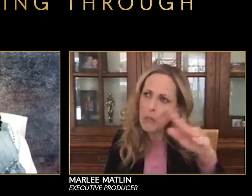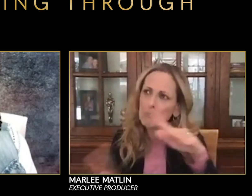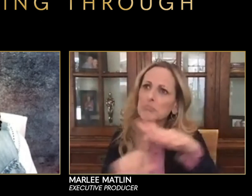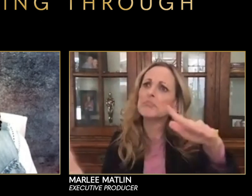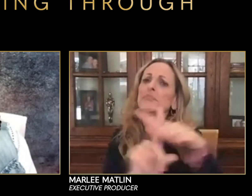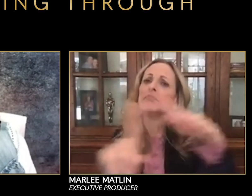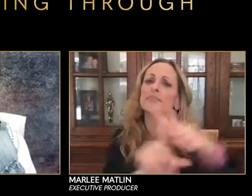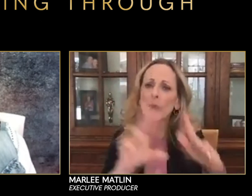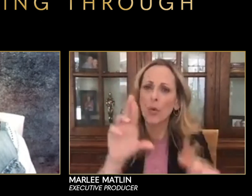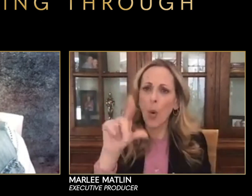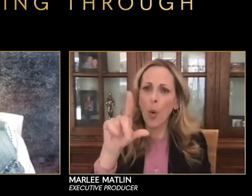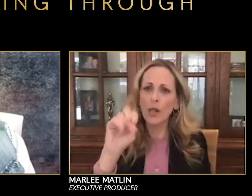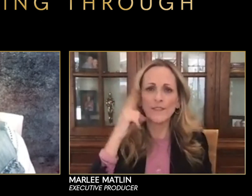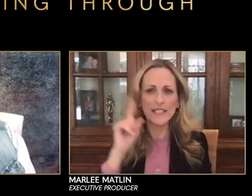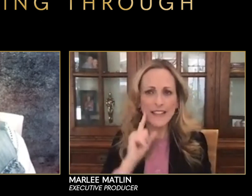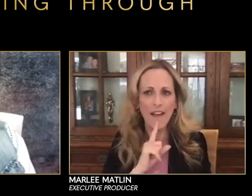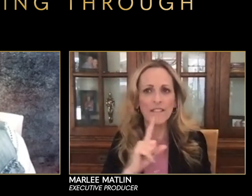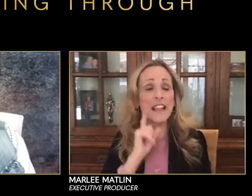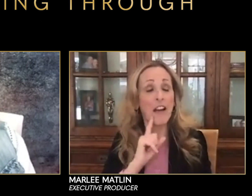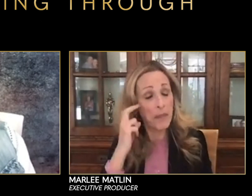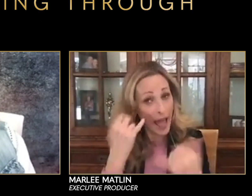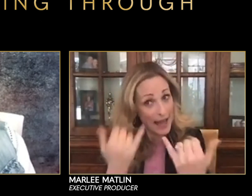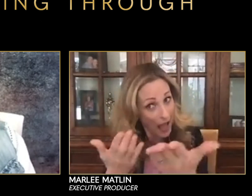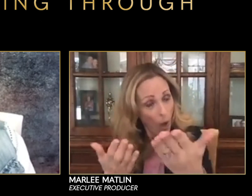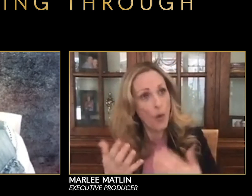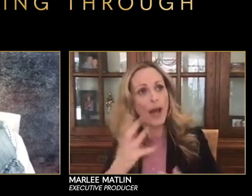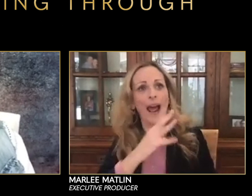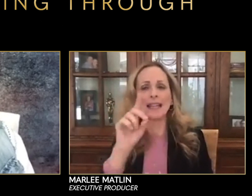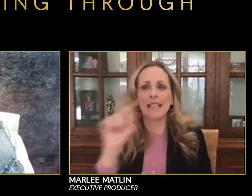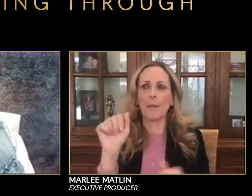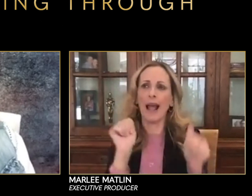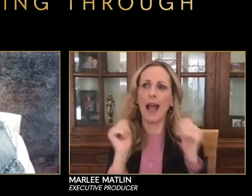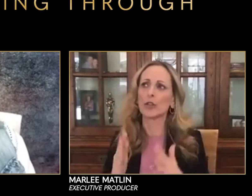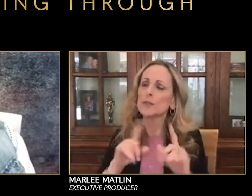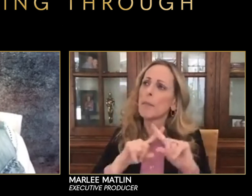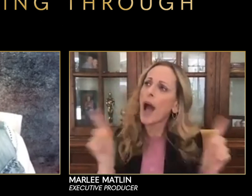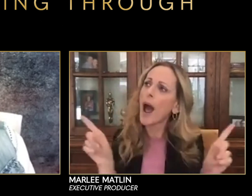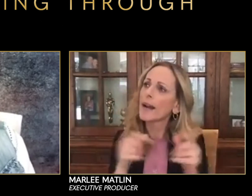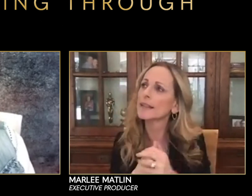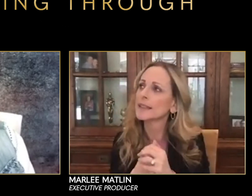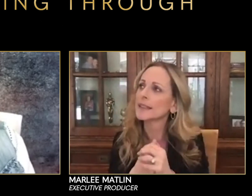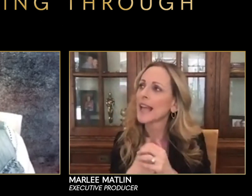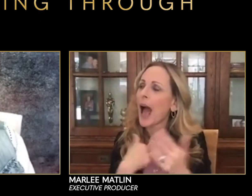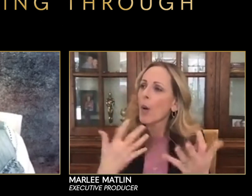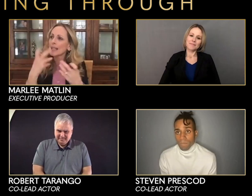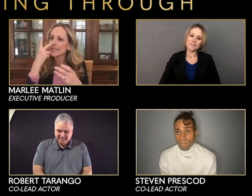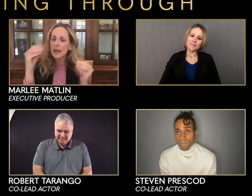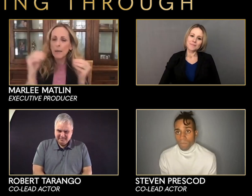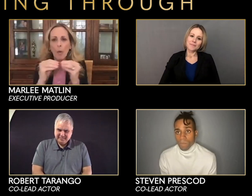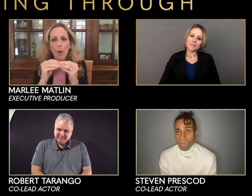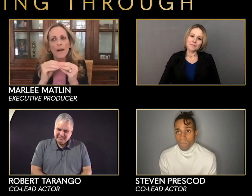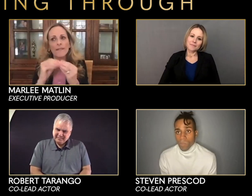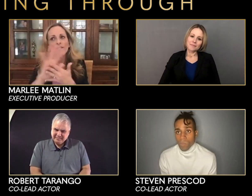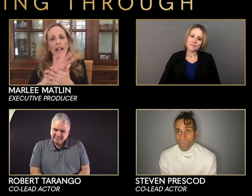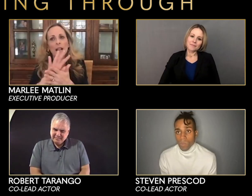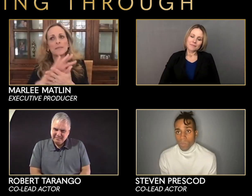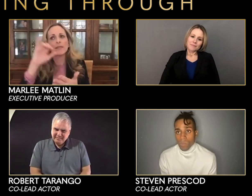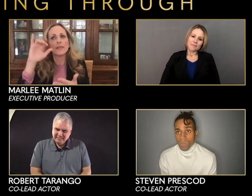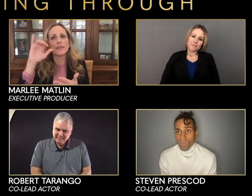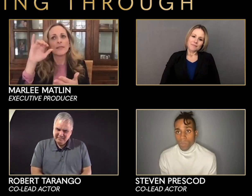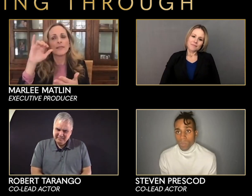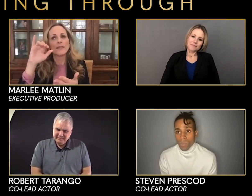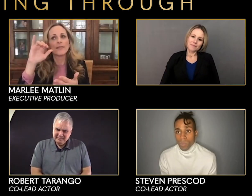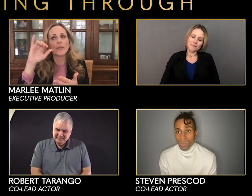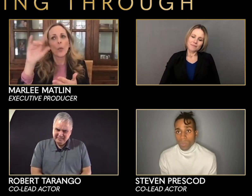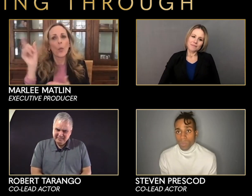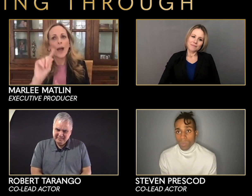I think I see more and more roles out there for deaf actors. Now we have a deaf-blind actor. But I want to be